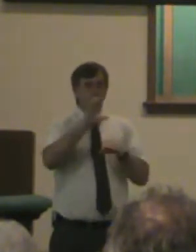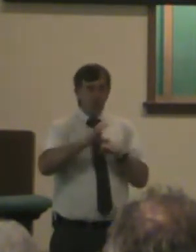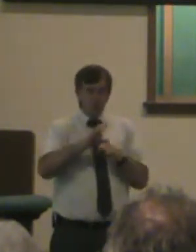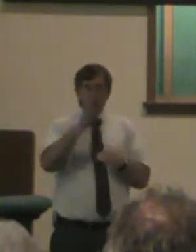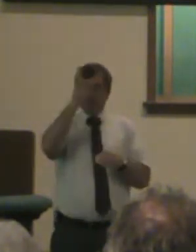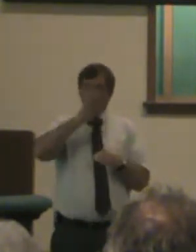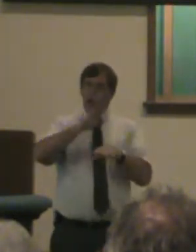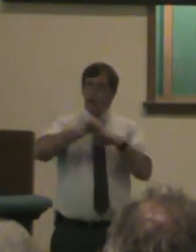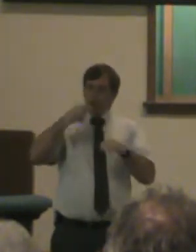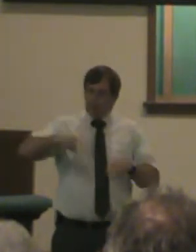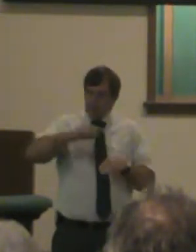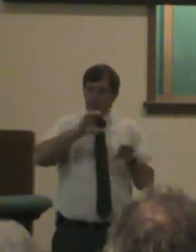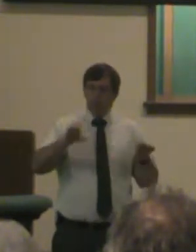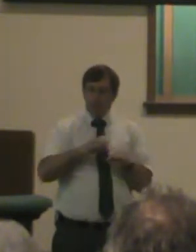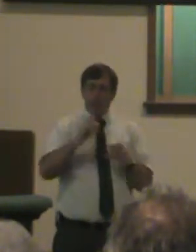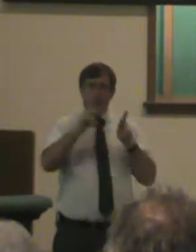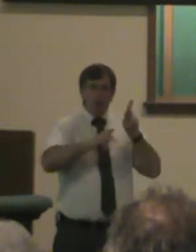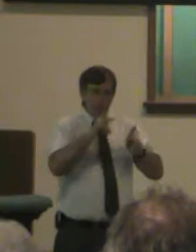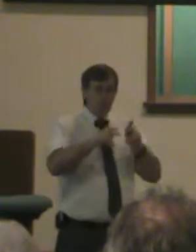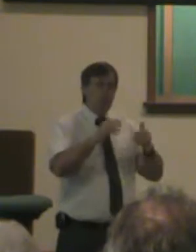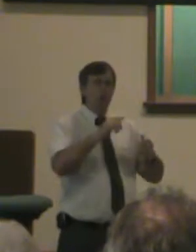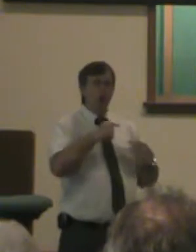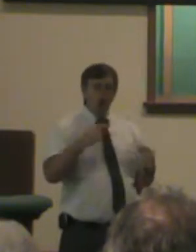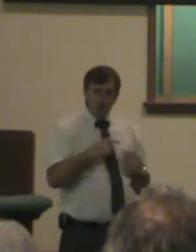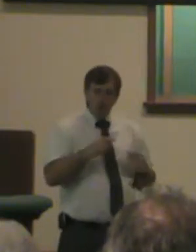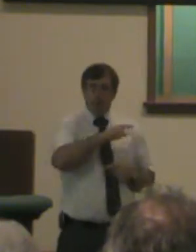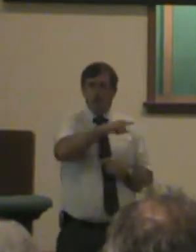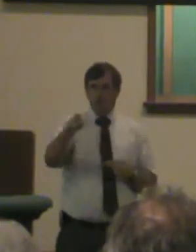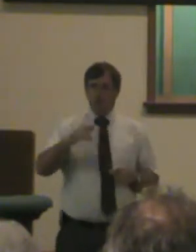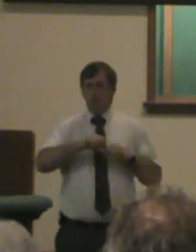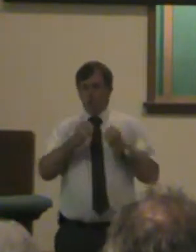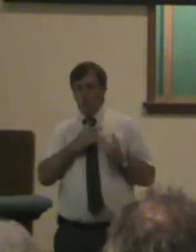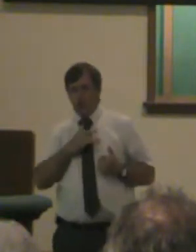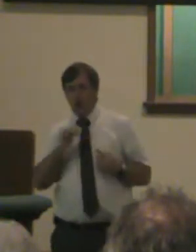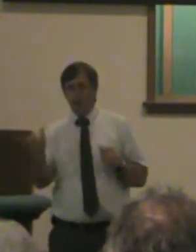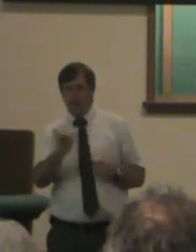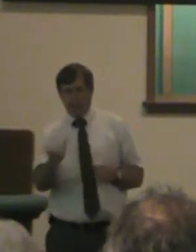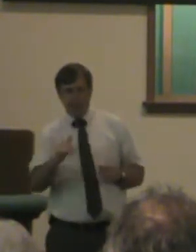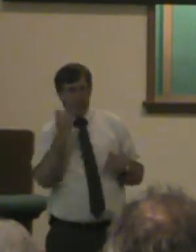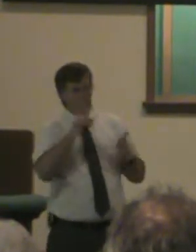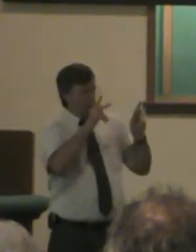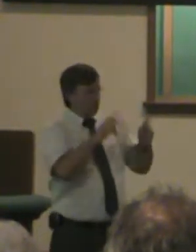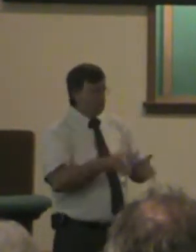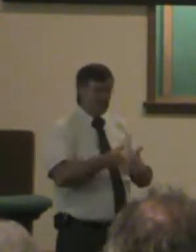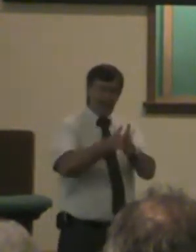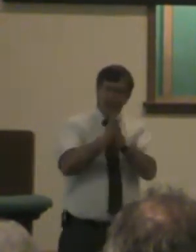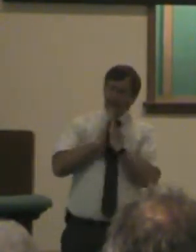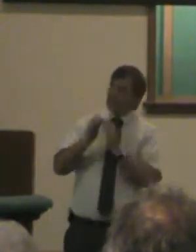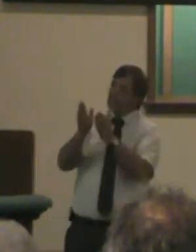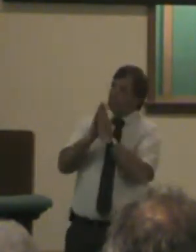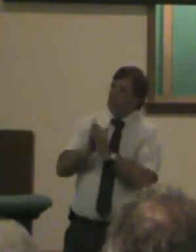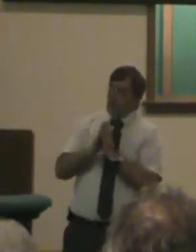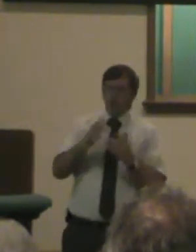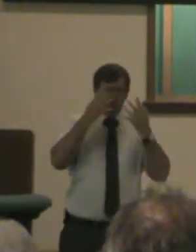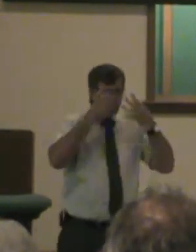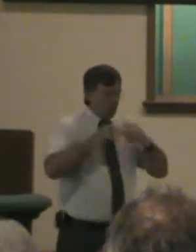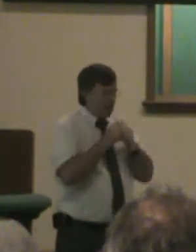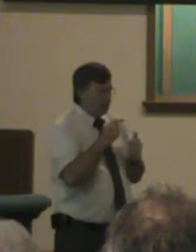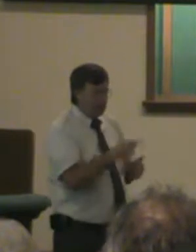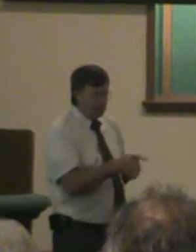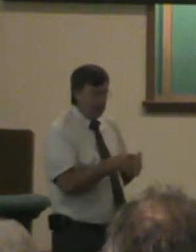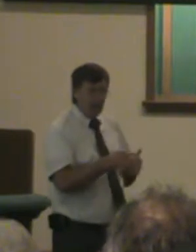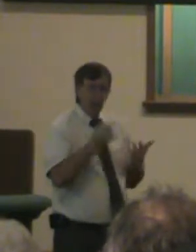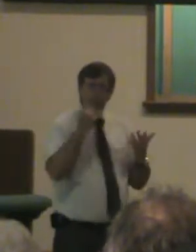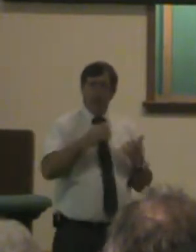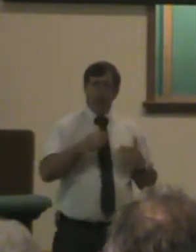you to be, when others are hurting, it should break your heart. If somebody stands there asking for prayer, you should cry with them if they're crying.